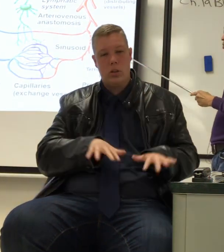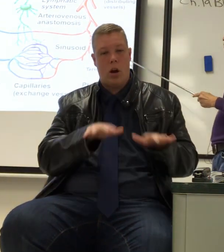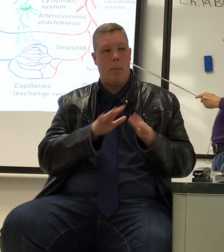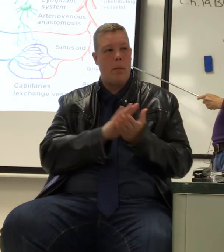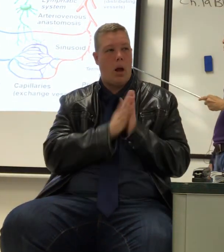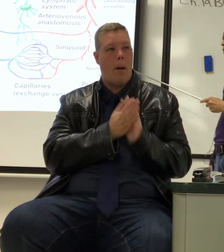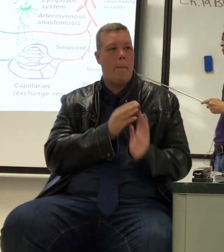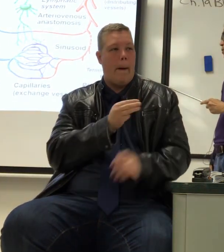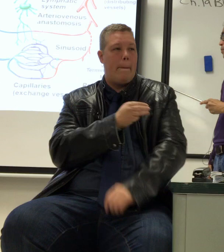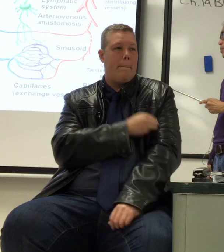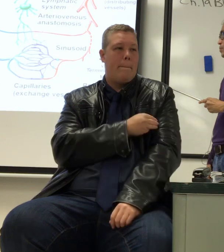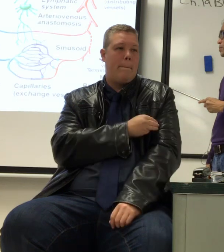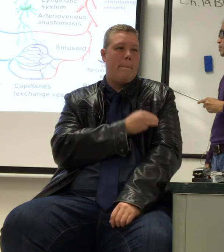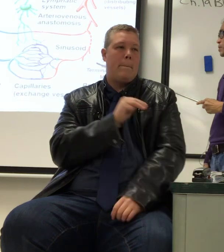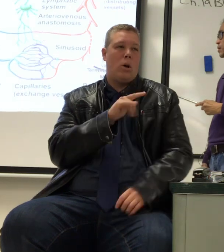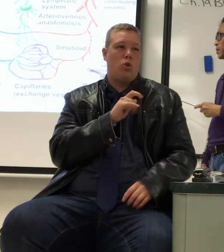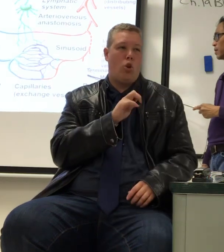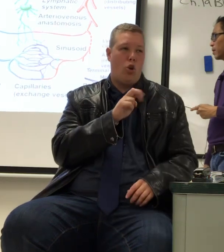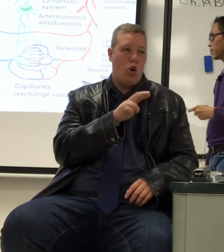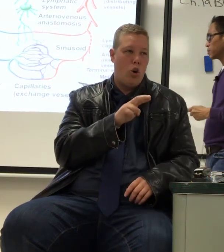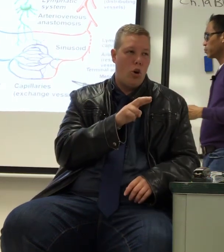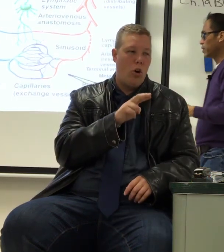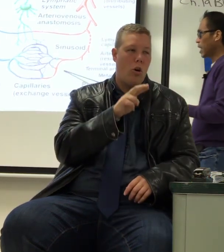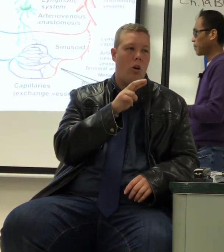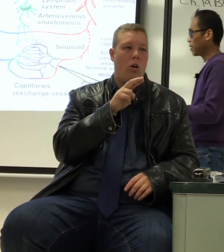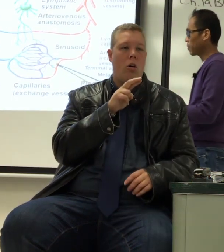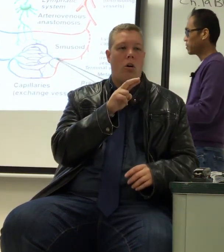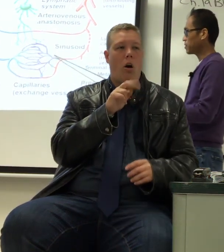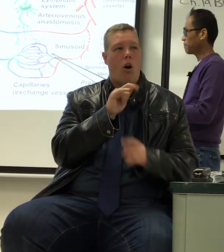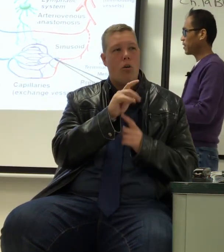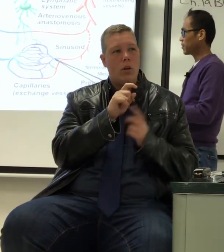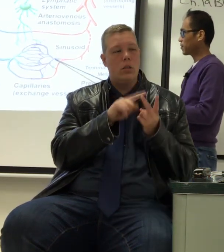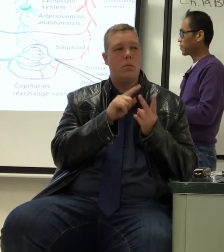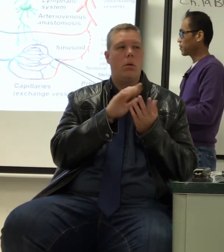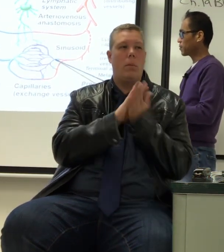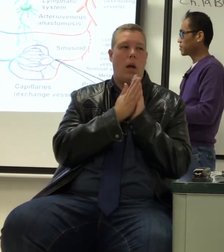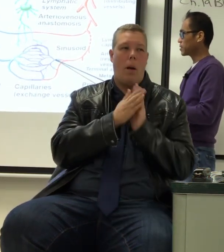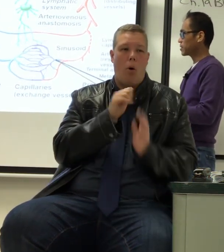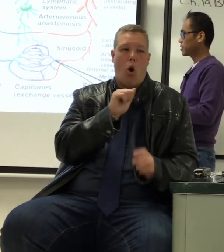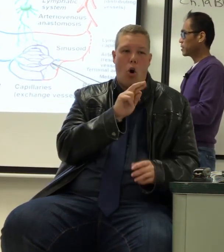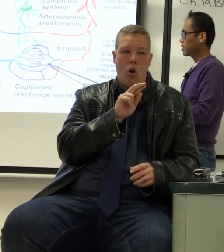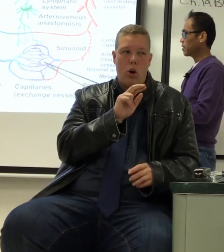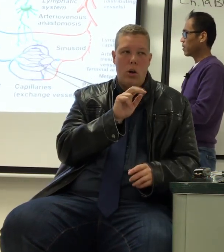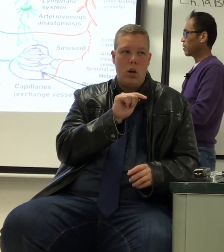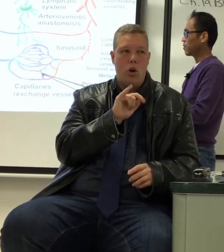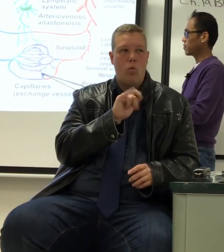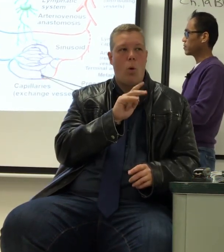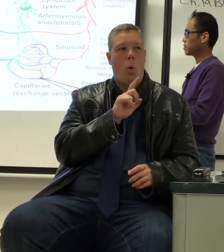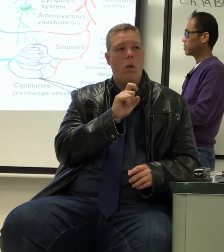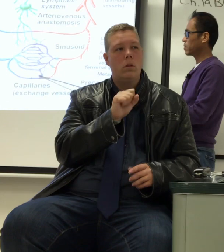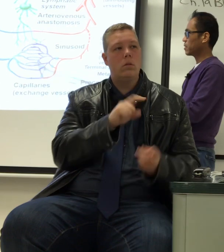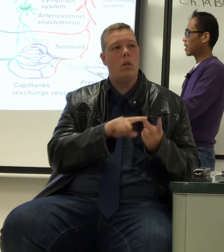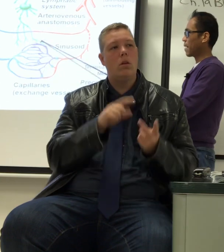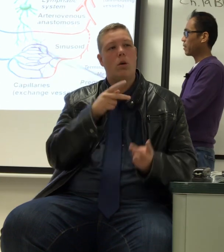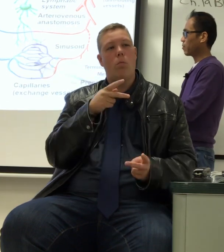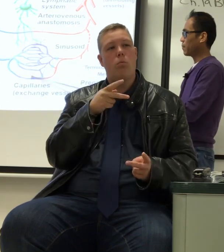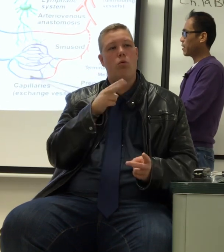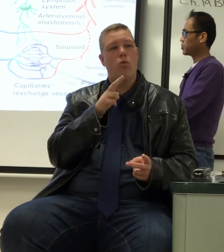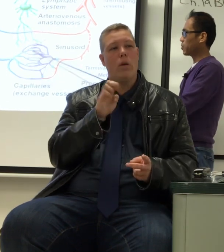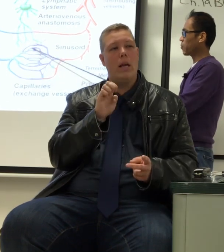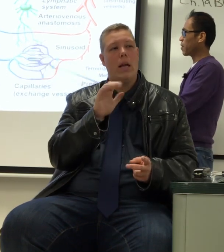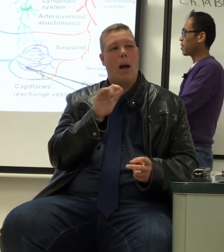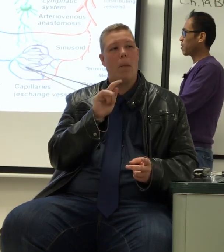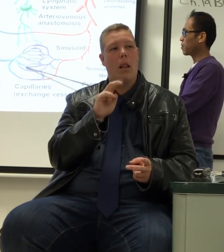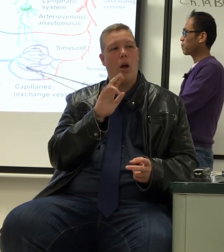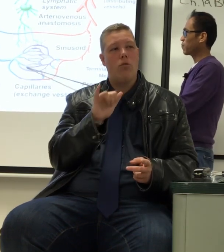smallest arteries are arterioles. There's precapillary sphincters. There's the capillary